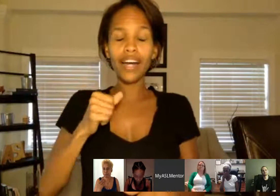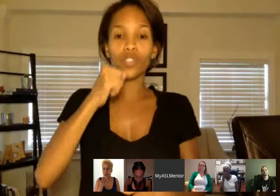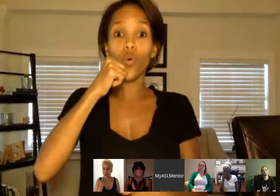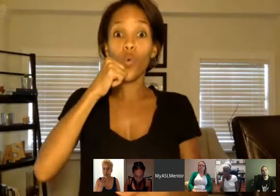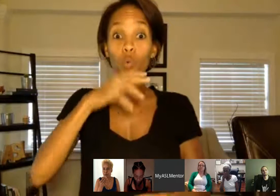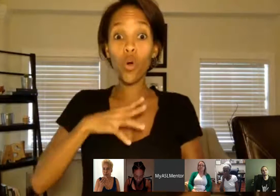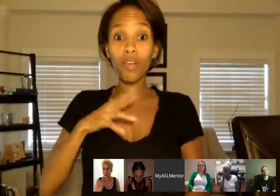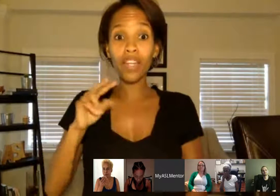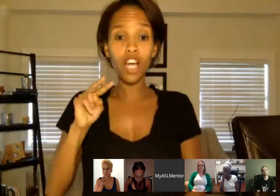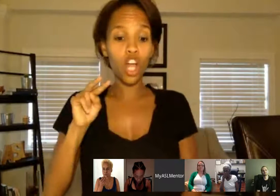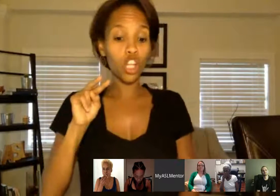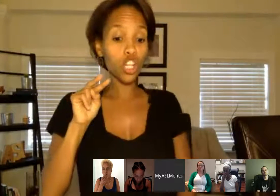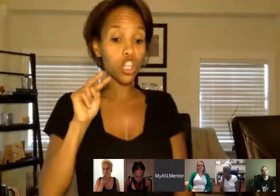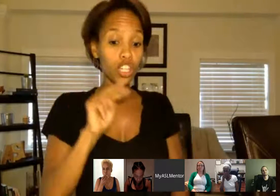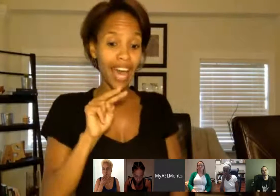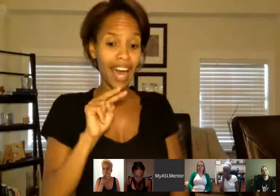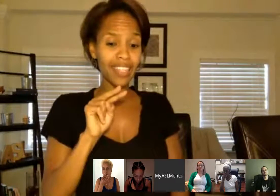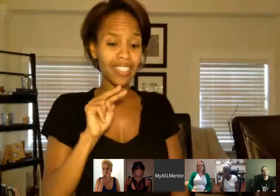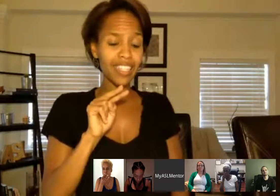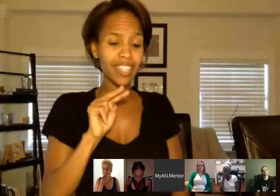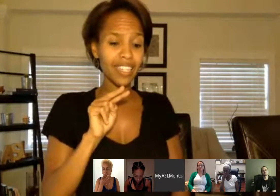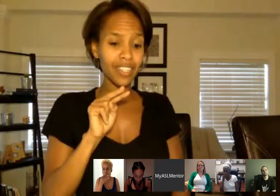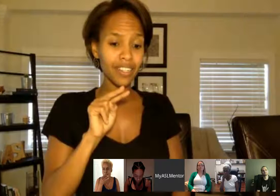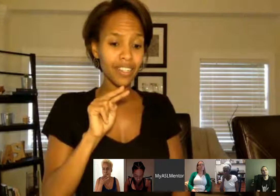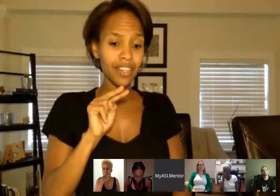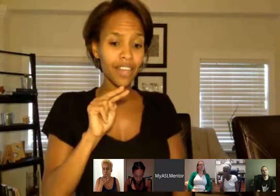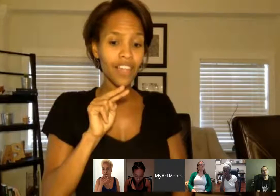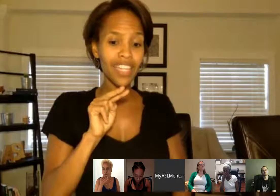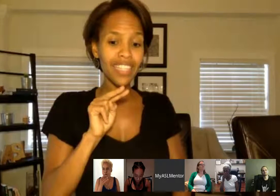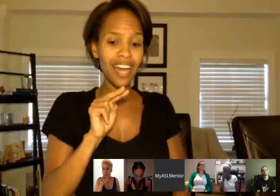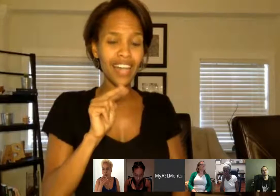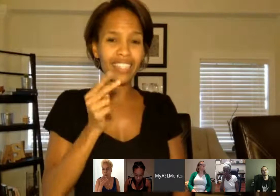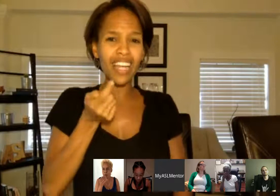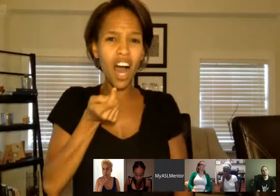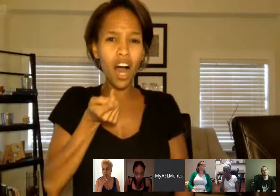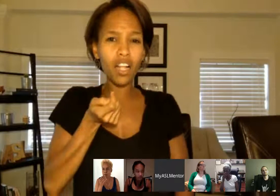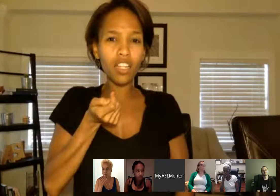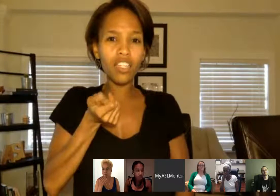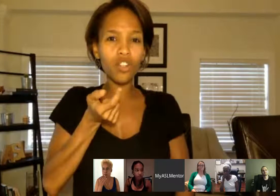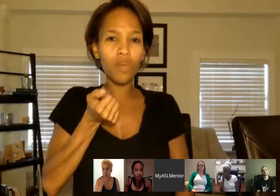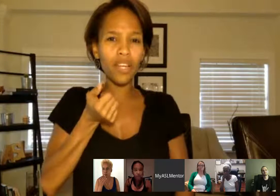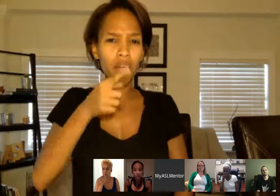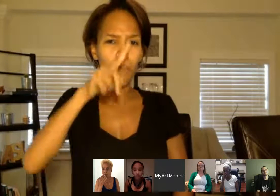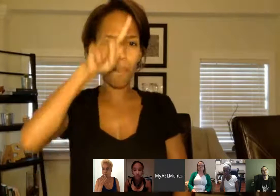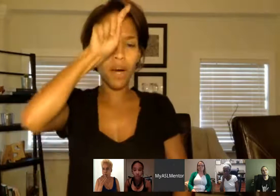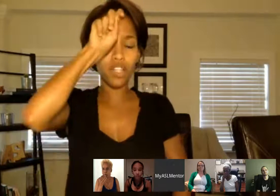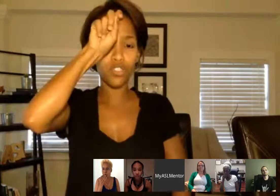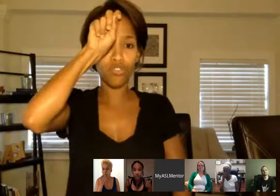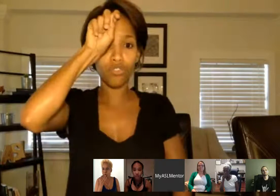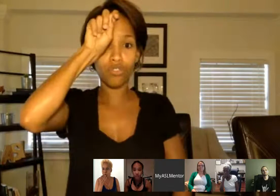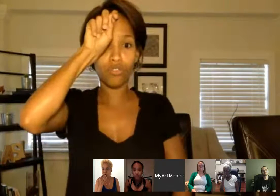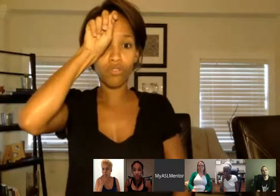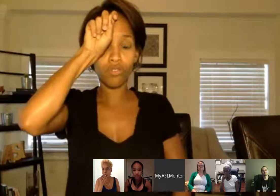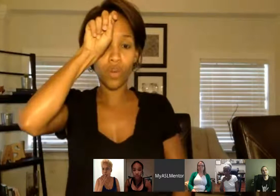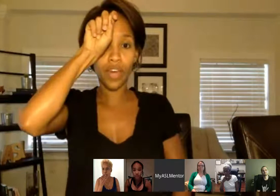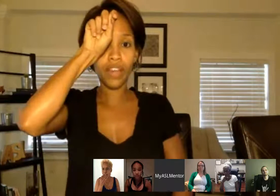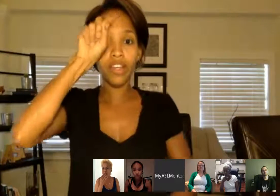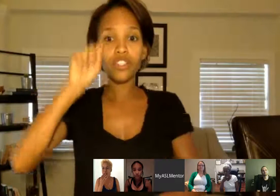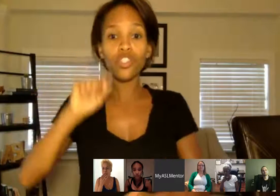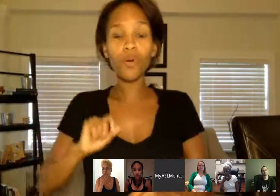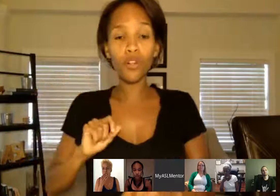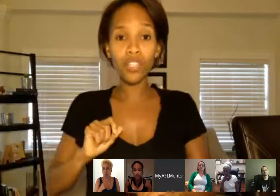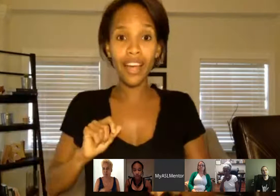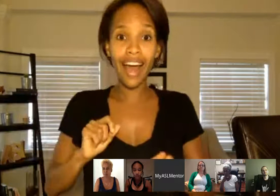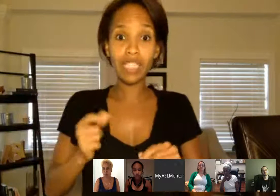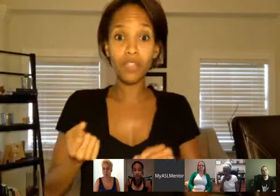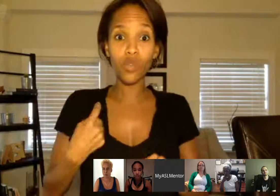He signs woman, look at, then he signs a little bit puzzled. Okay,